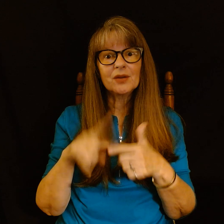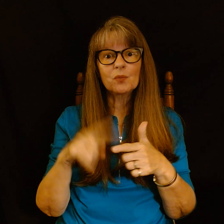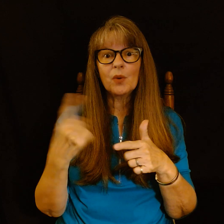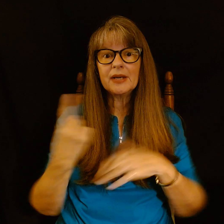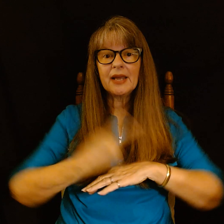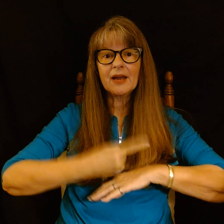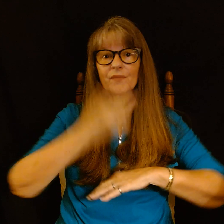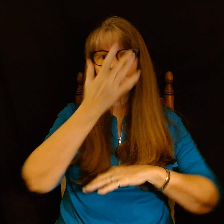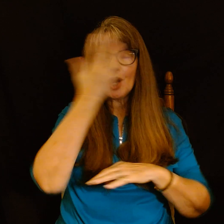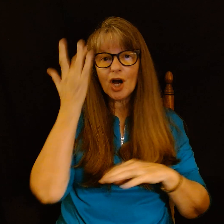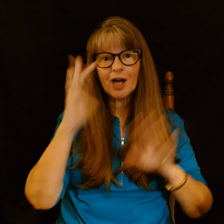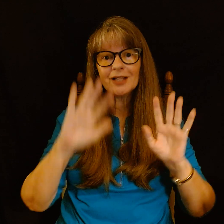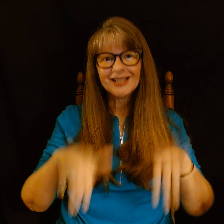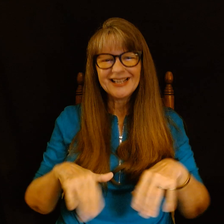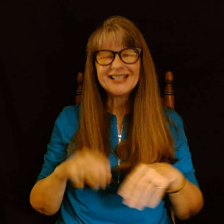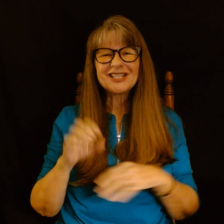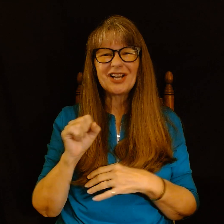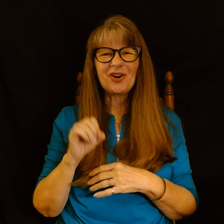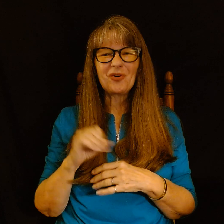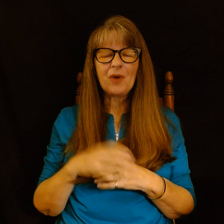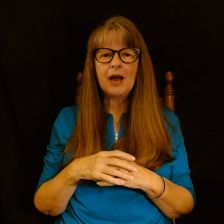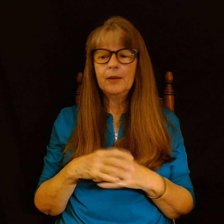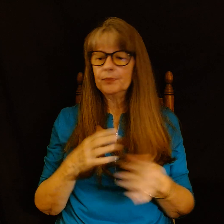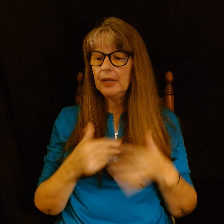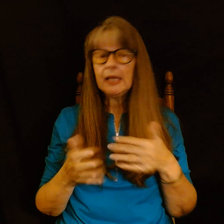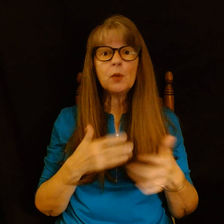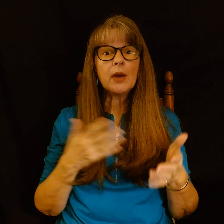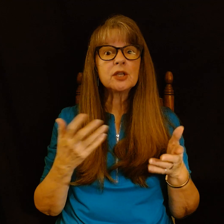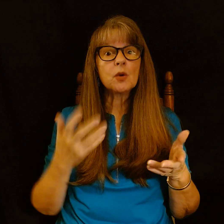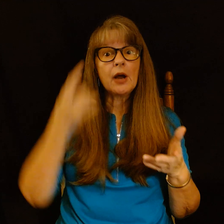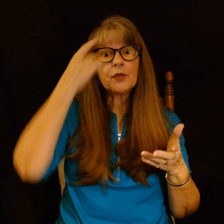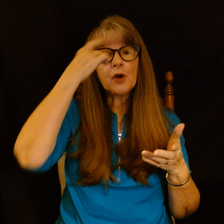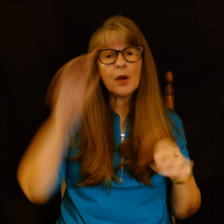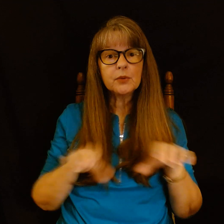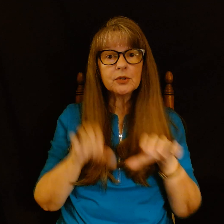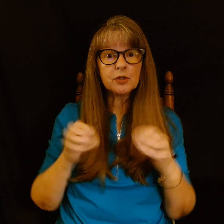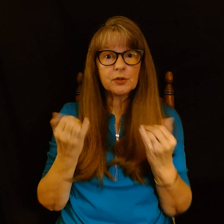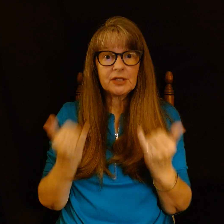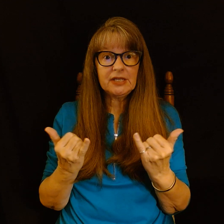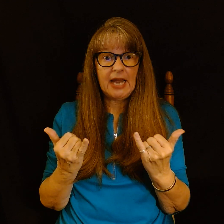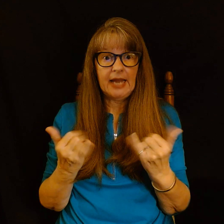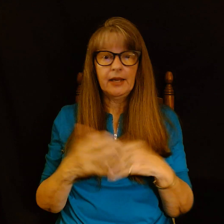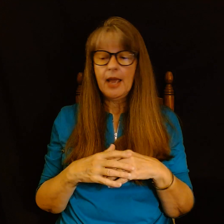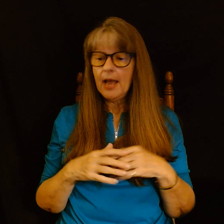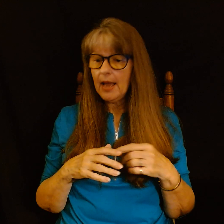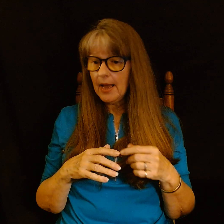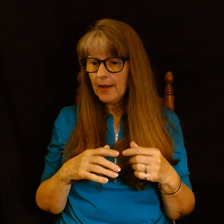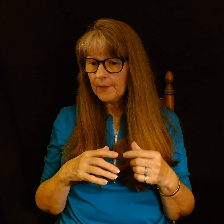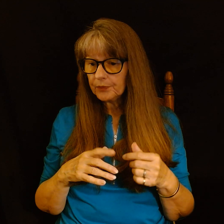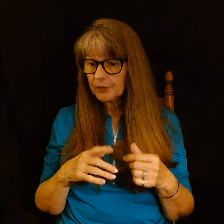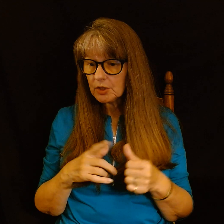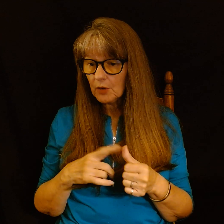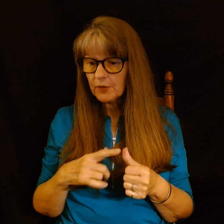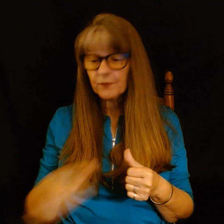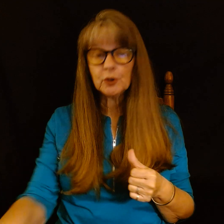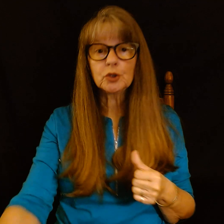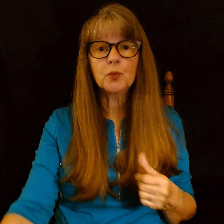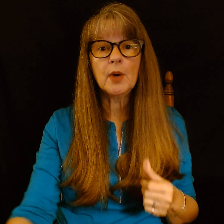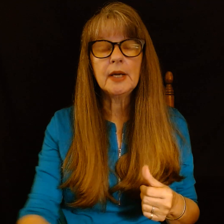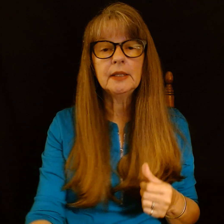one day I forgot. So anyway, so I thought I would do those today. So the first one